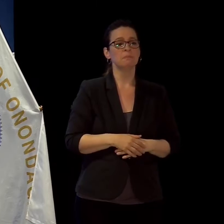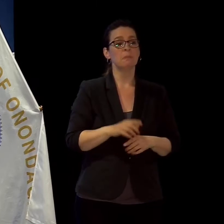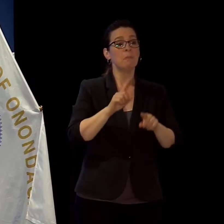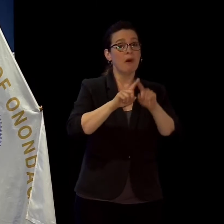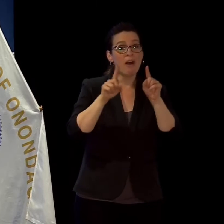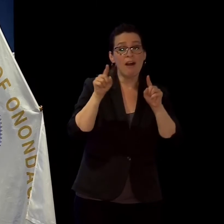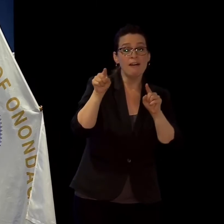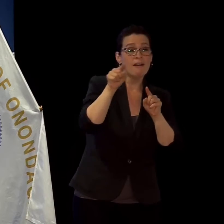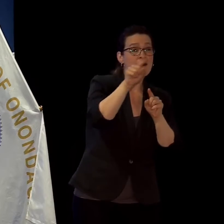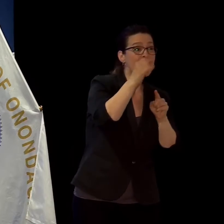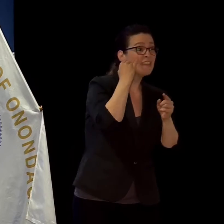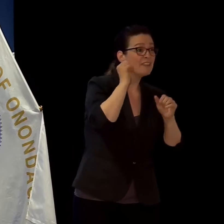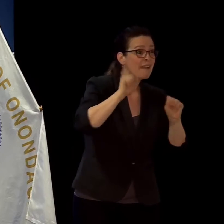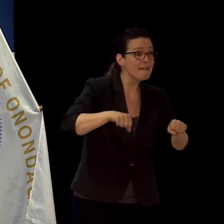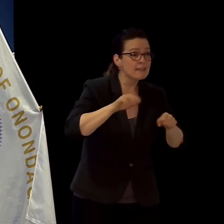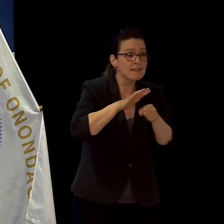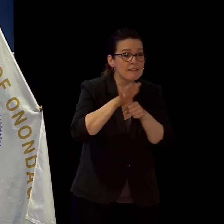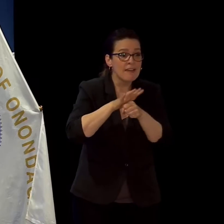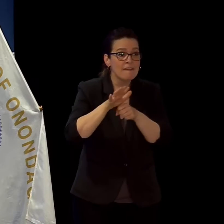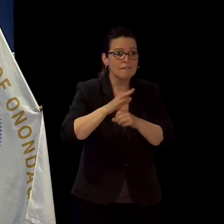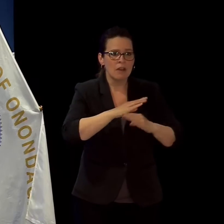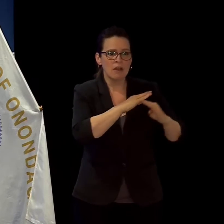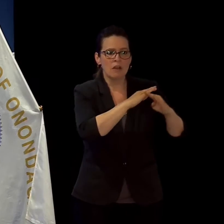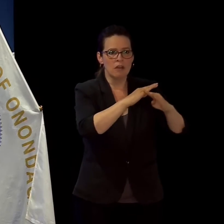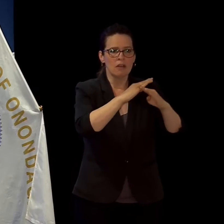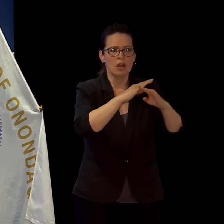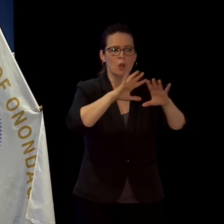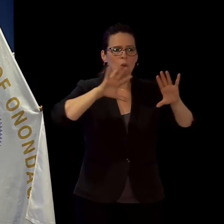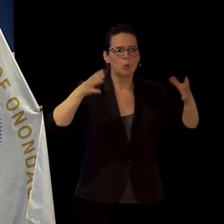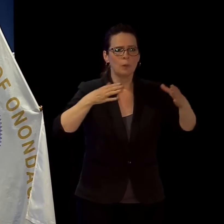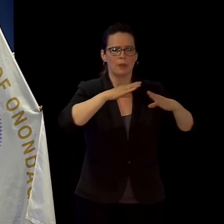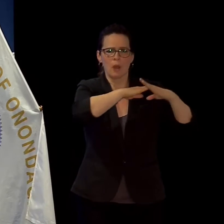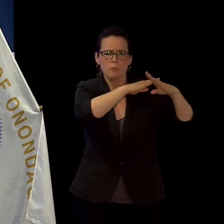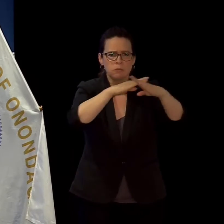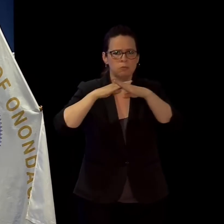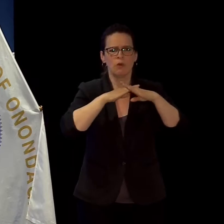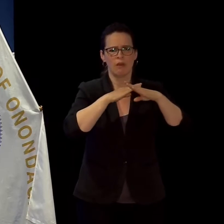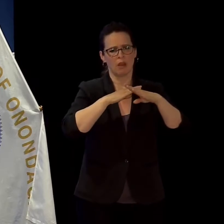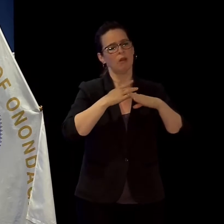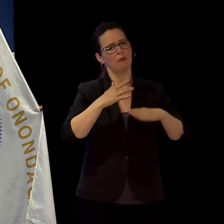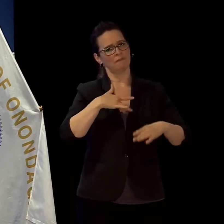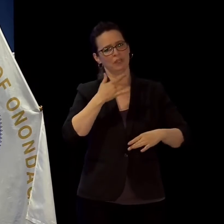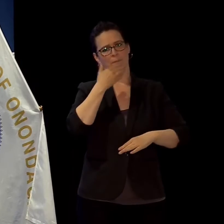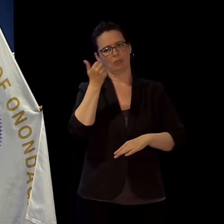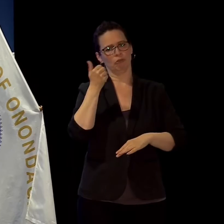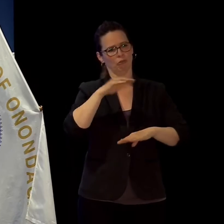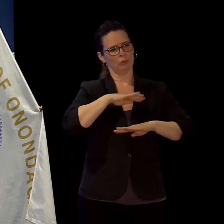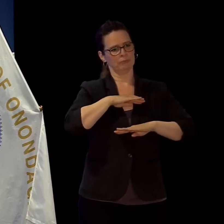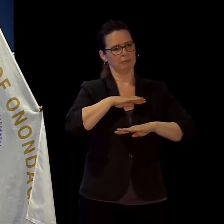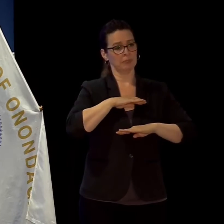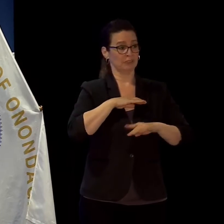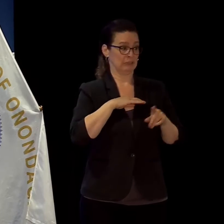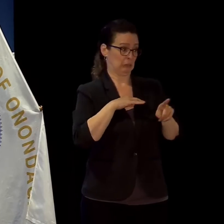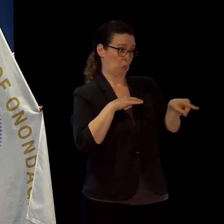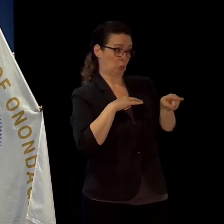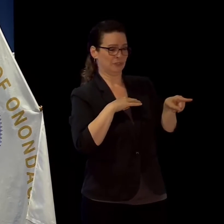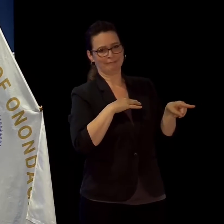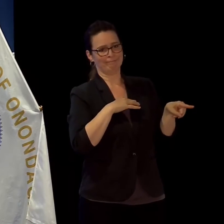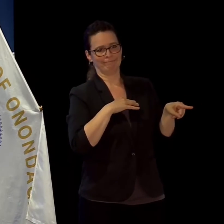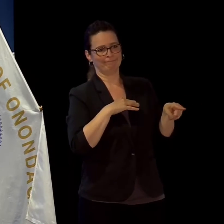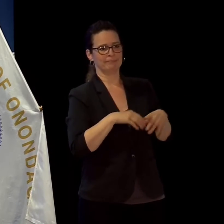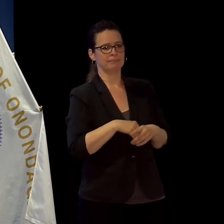arms to get to our herd immunity without some of those residents. You've always been a competitive guy. What's your